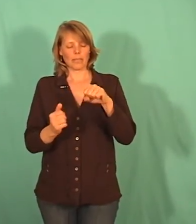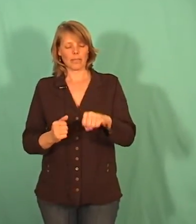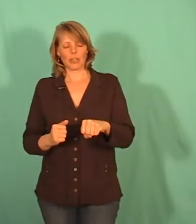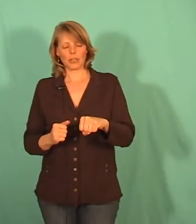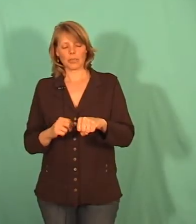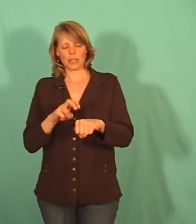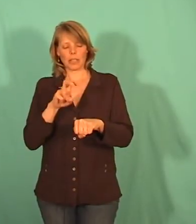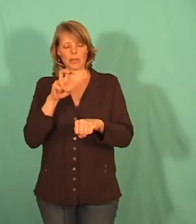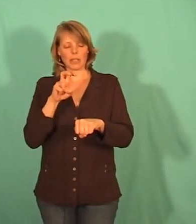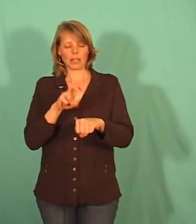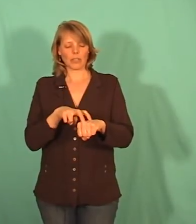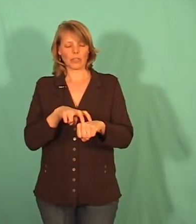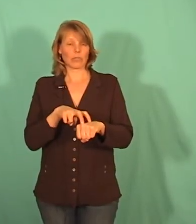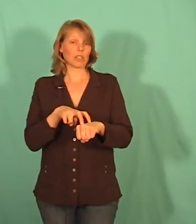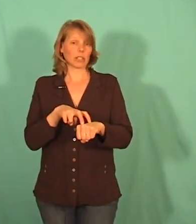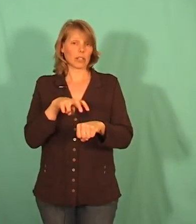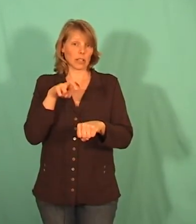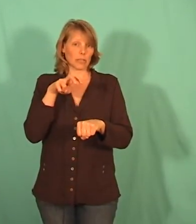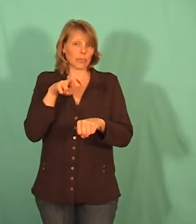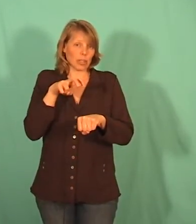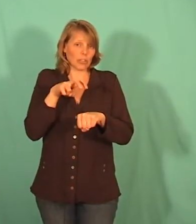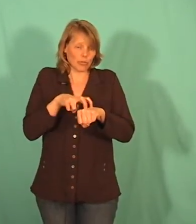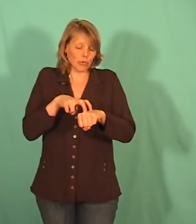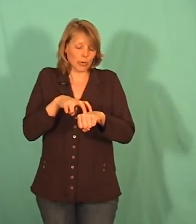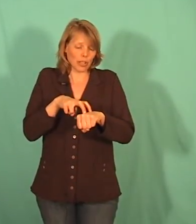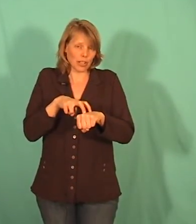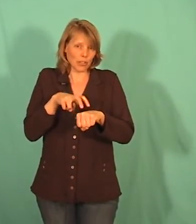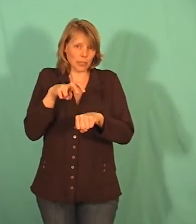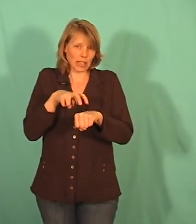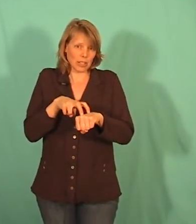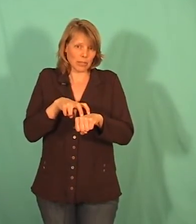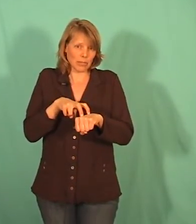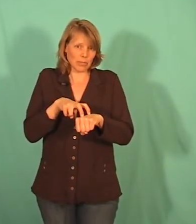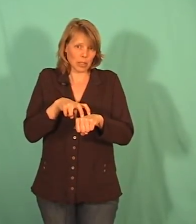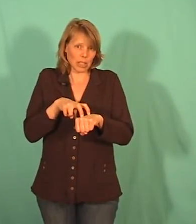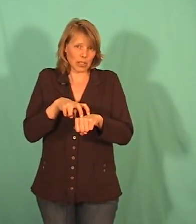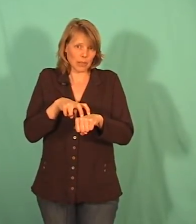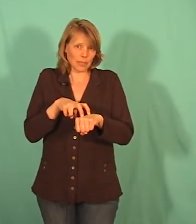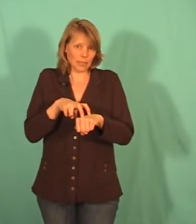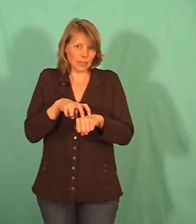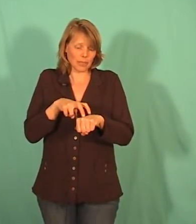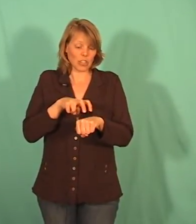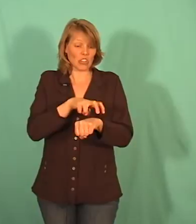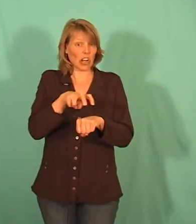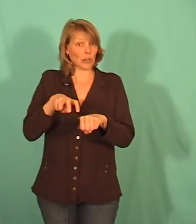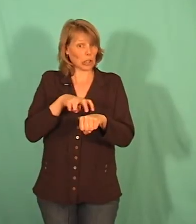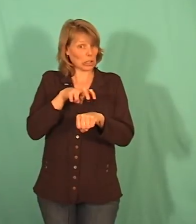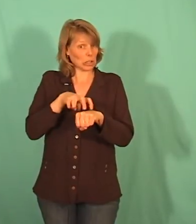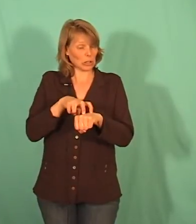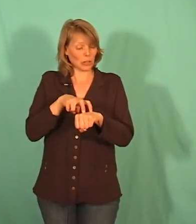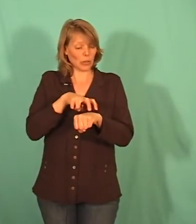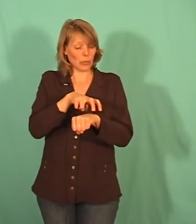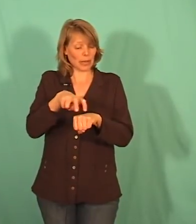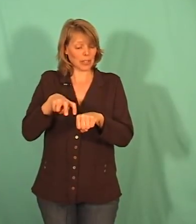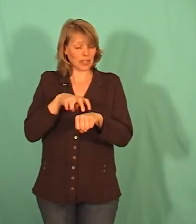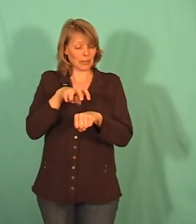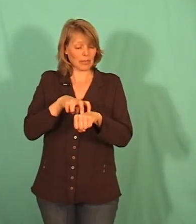Here's your potato, and I think think of putting your fork in your potato. Potato. This is Ireland. You go around it and